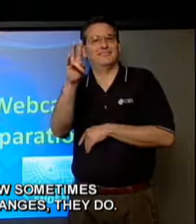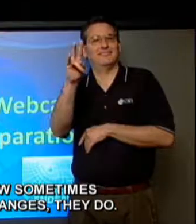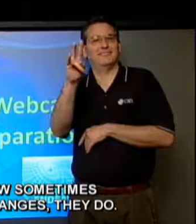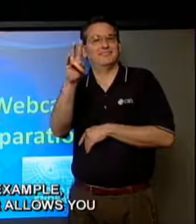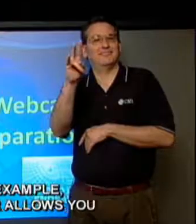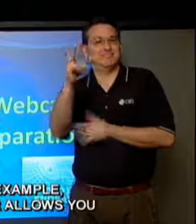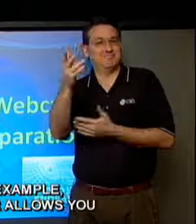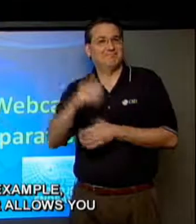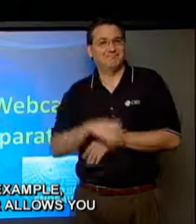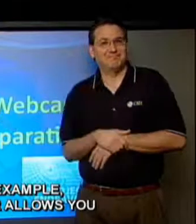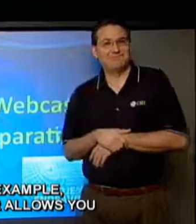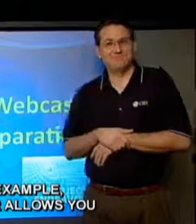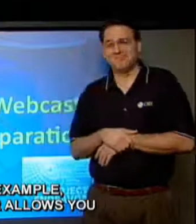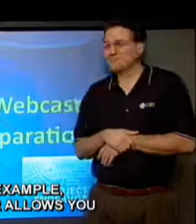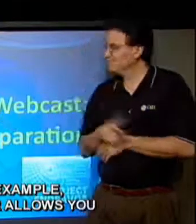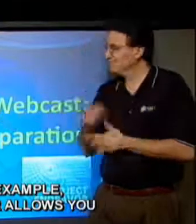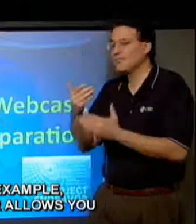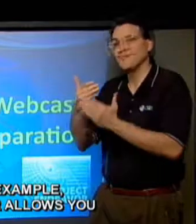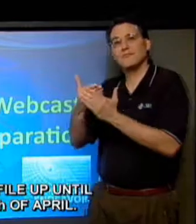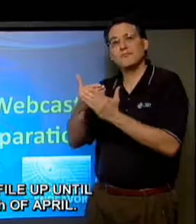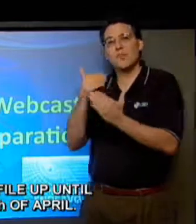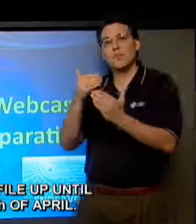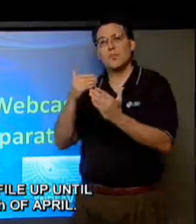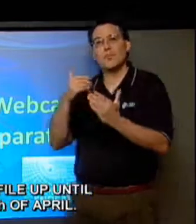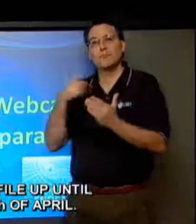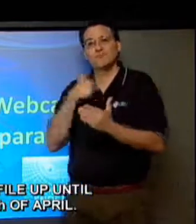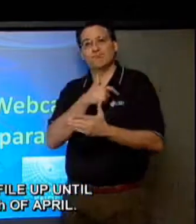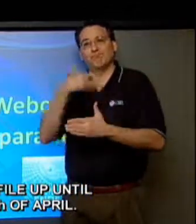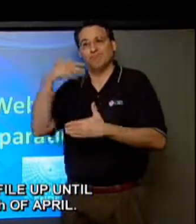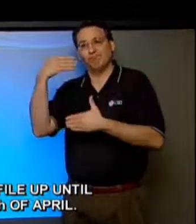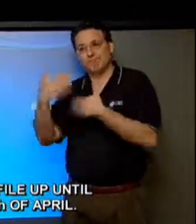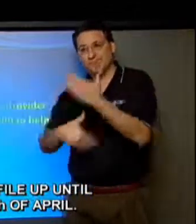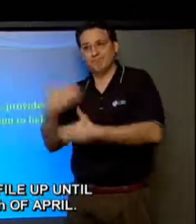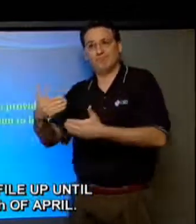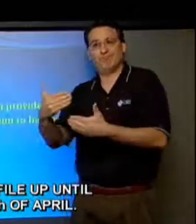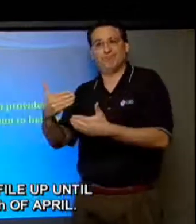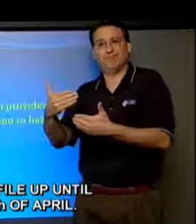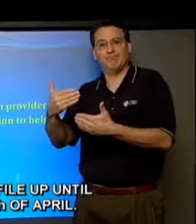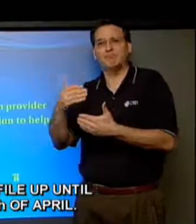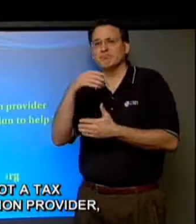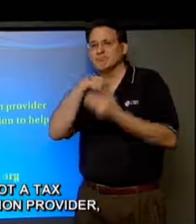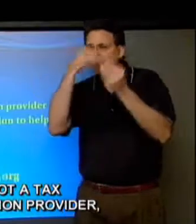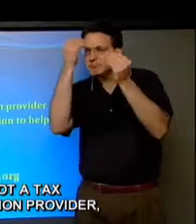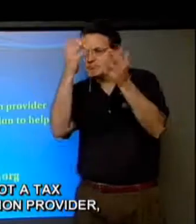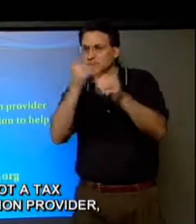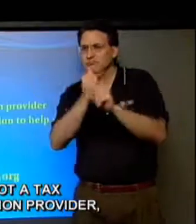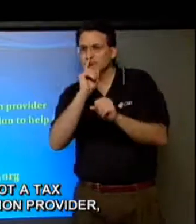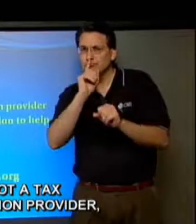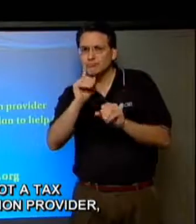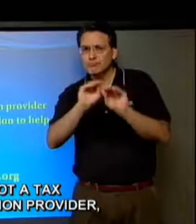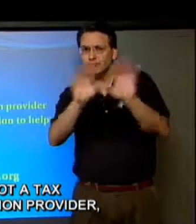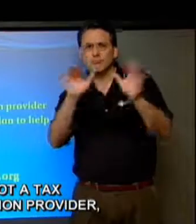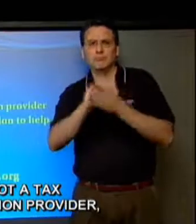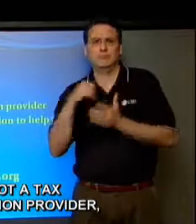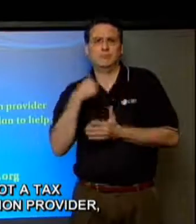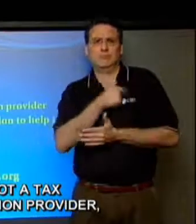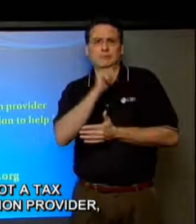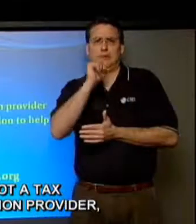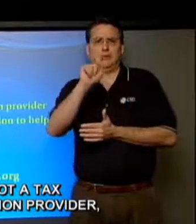for example, this year, allow you to post-file up until the 17th of April. Now, I'm not a tax preparation provider,